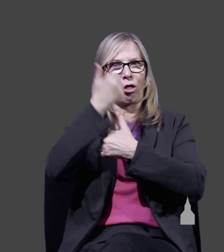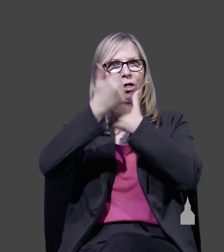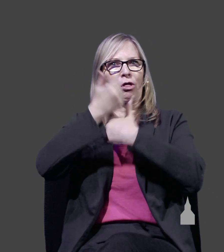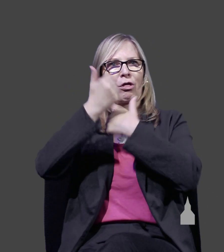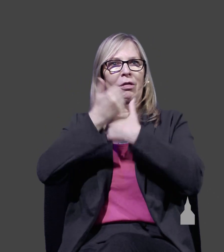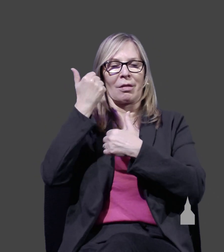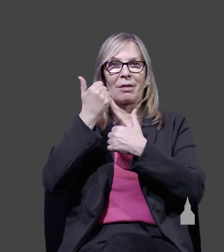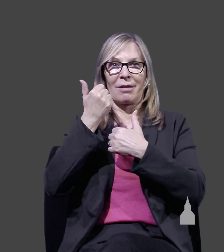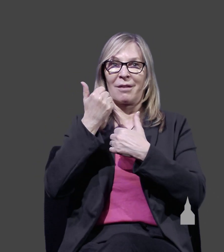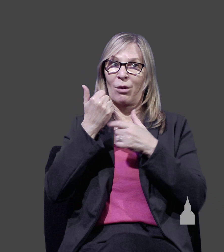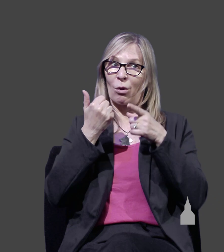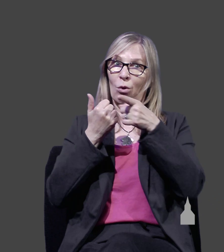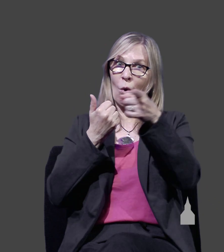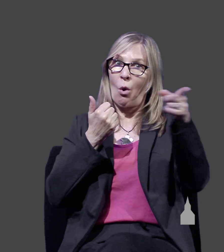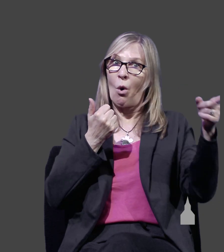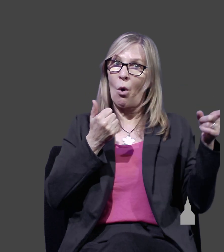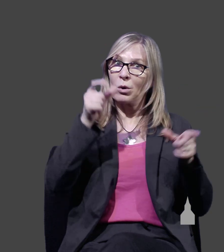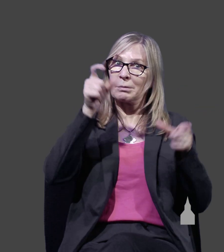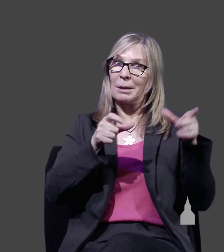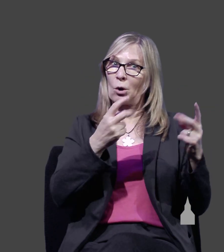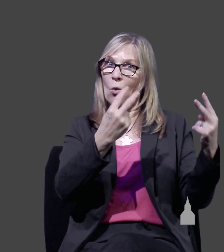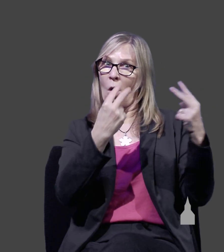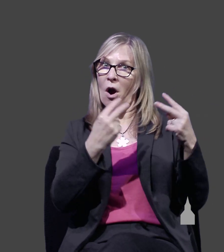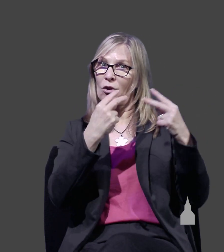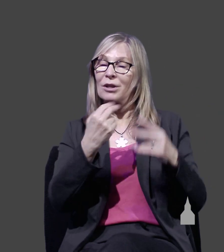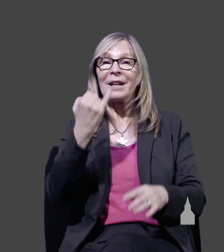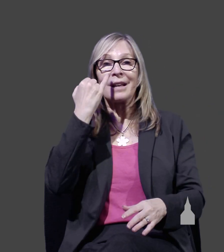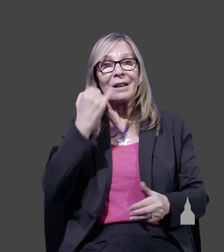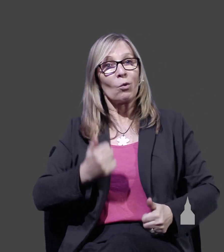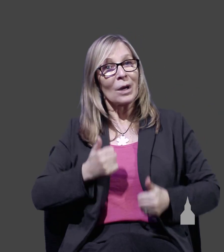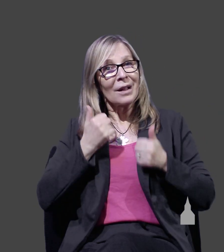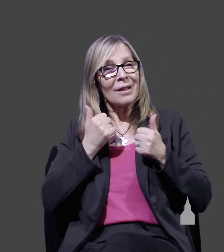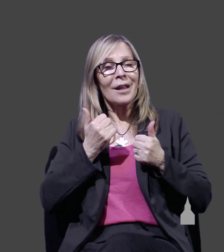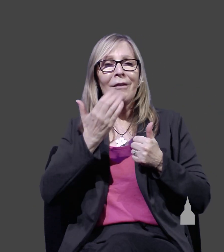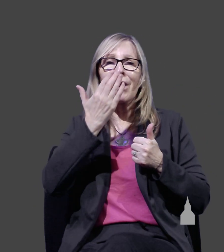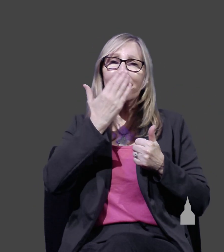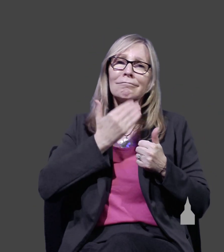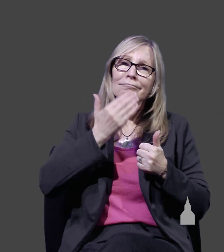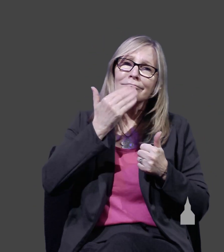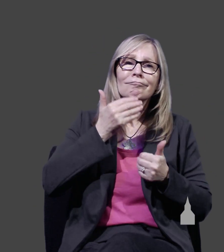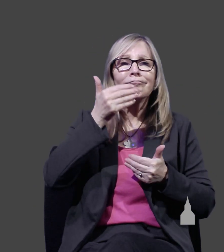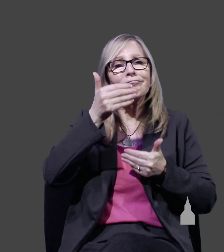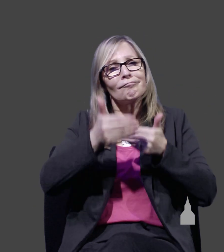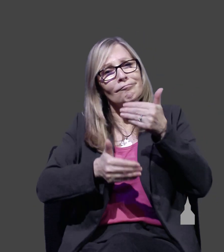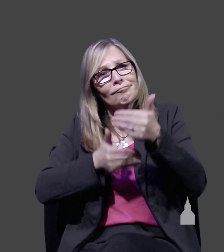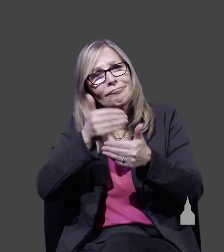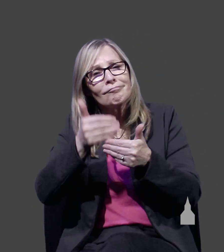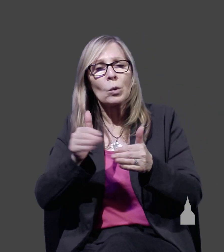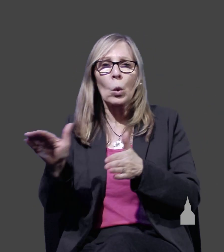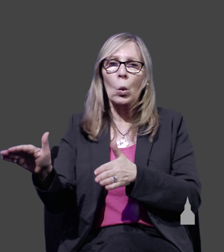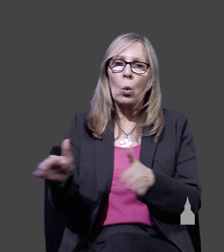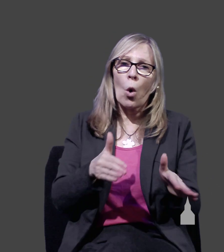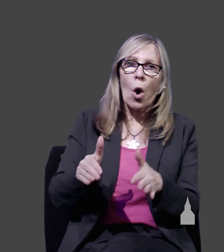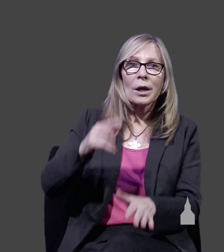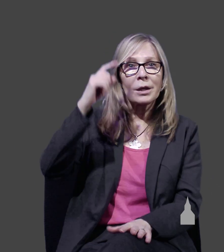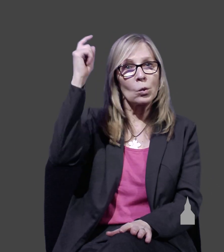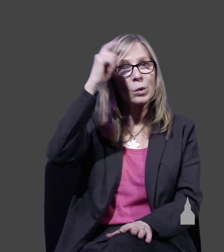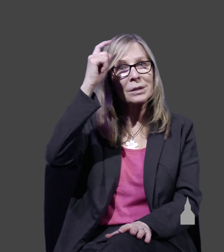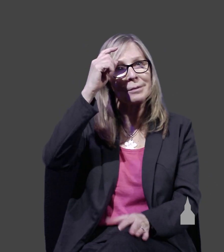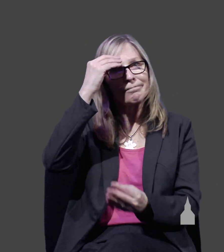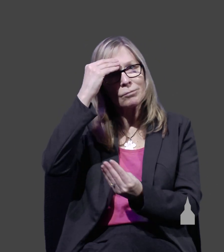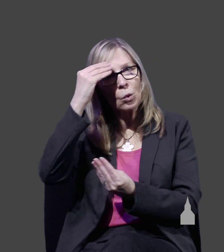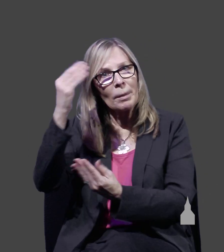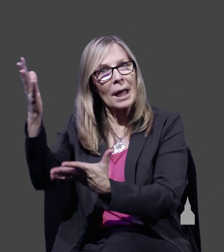Some of those people are watching us. And if we're living gracious and kind lives, walking in wisdom, obeying the